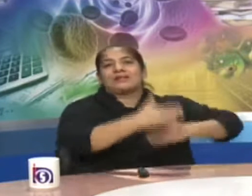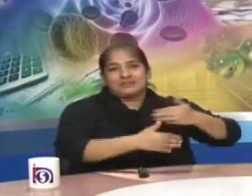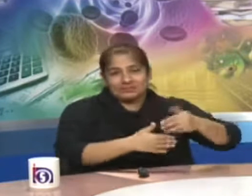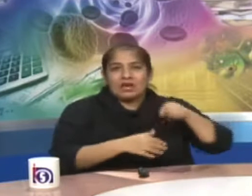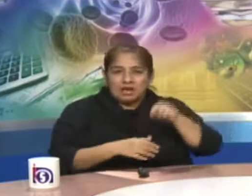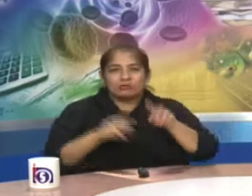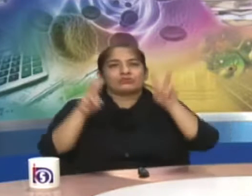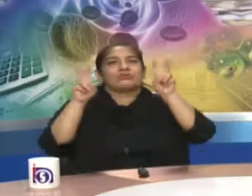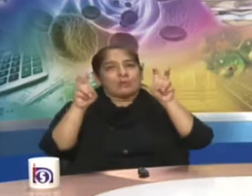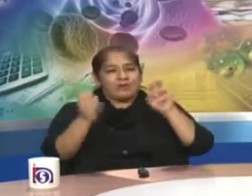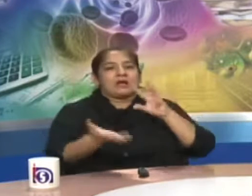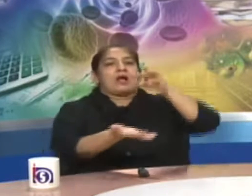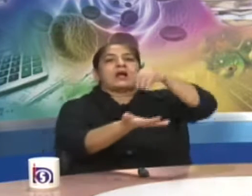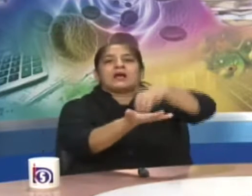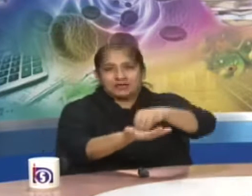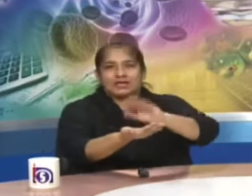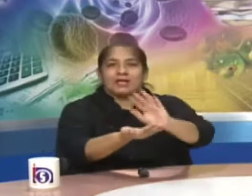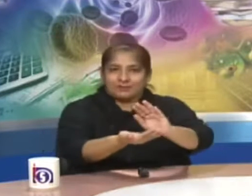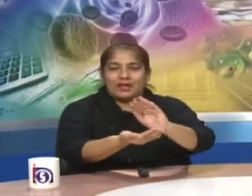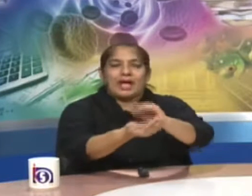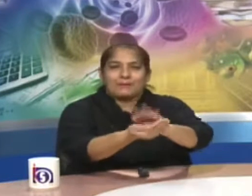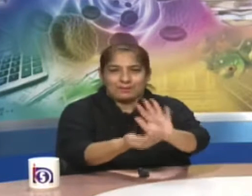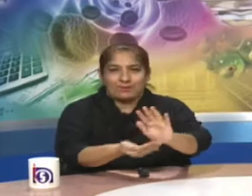Whenever we want to take back the services,